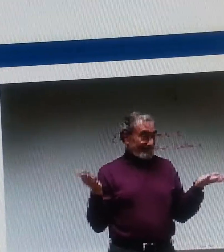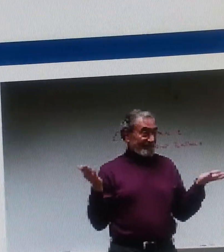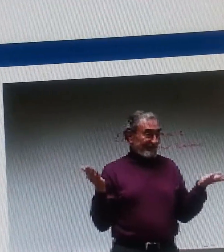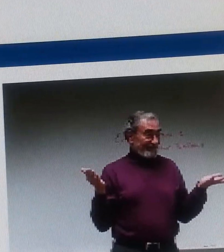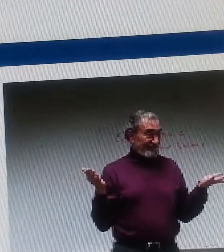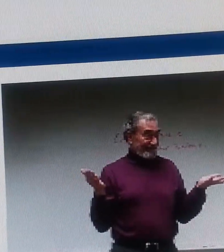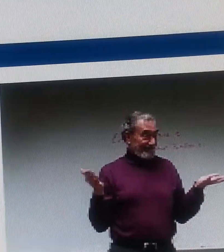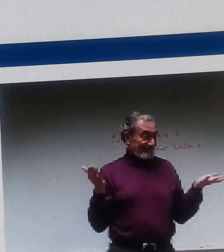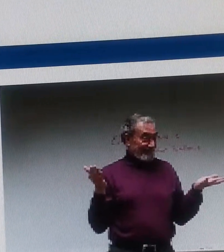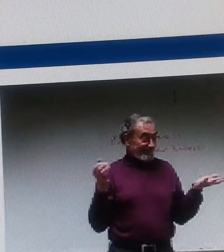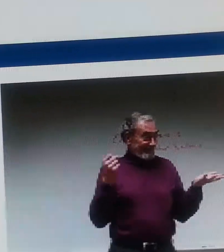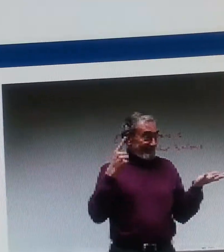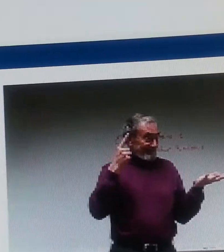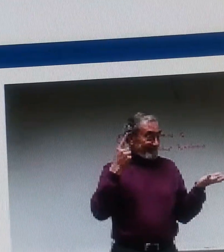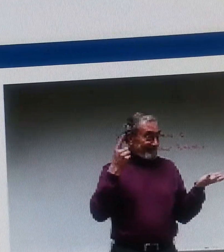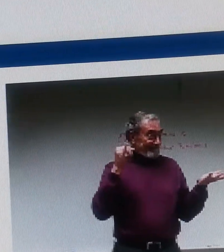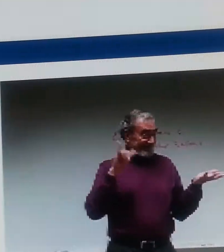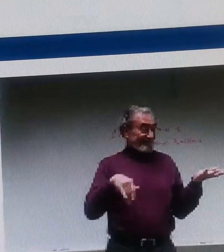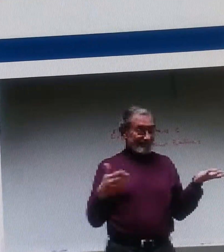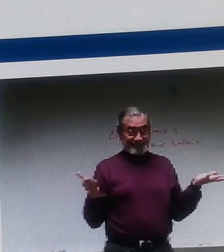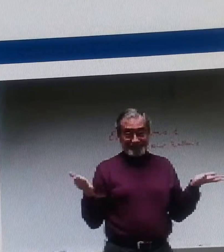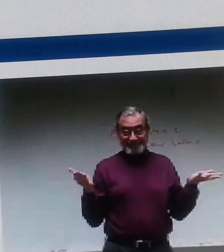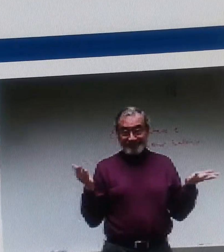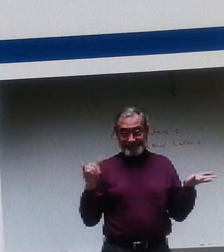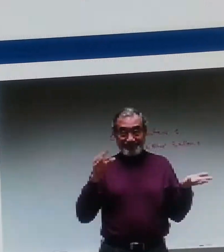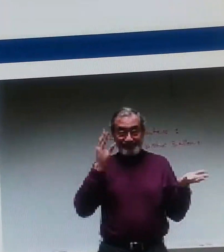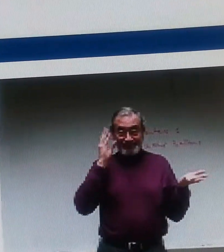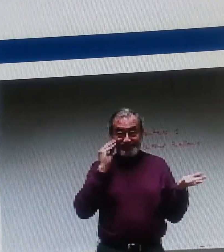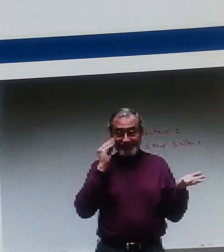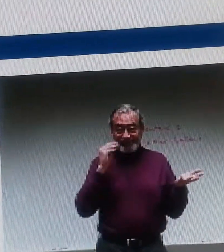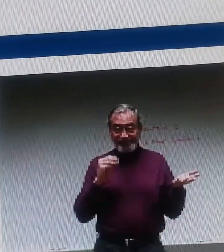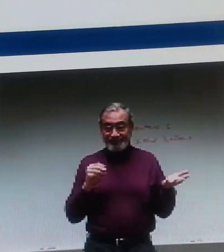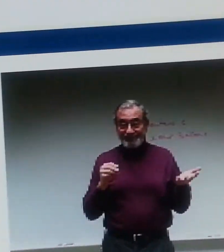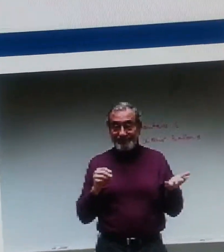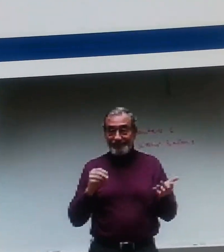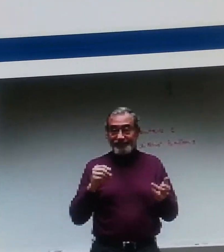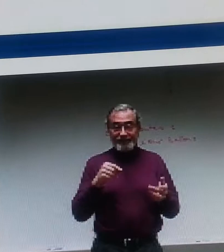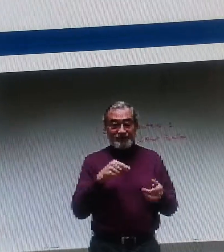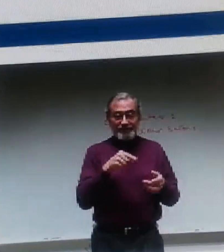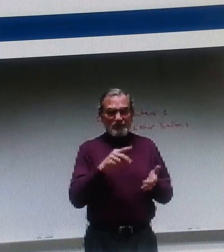So that's the story. Do you see what can happen?